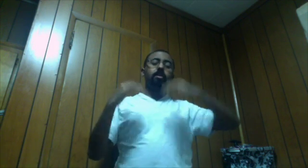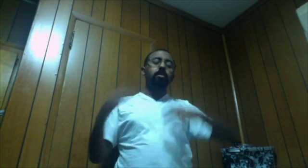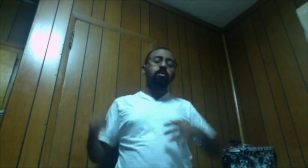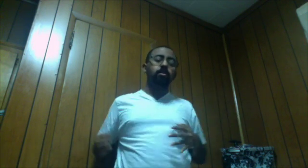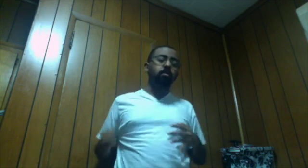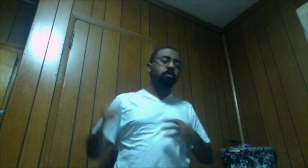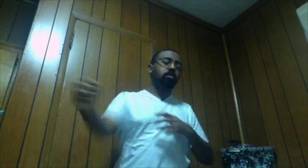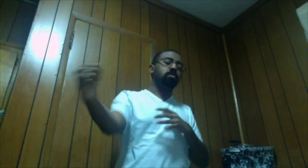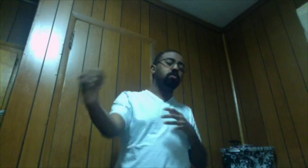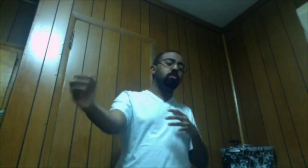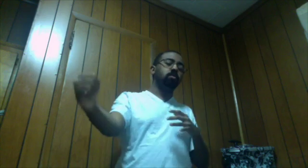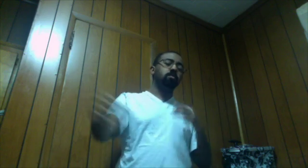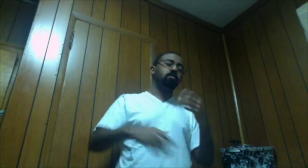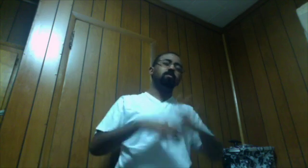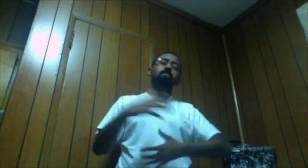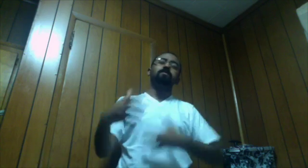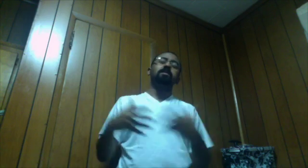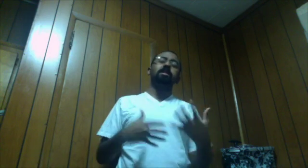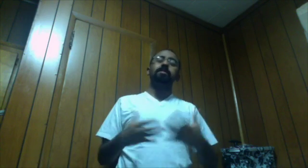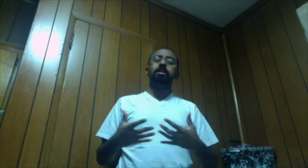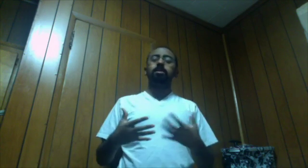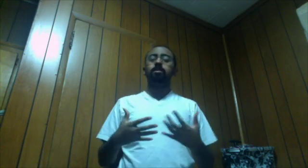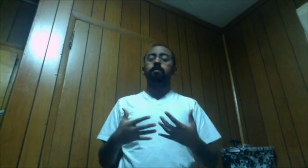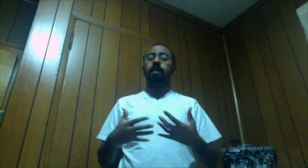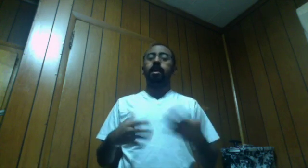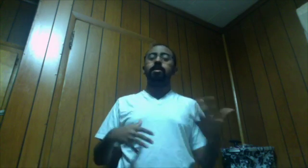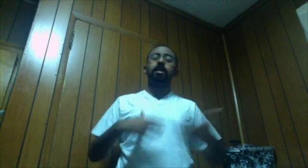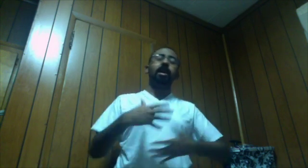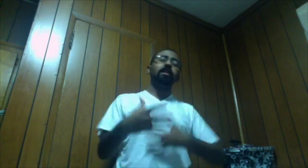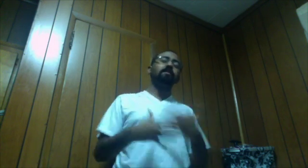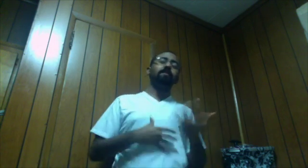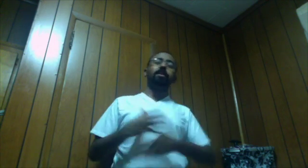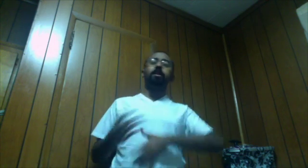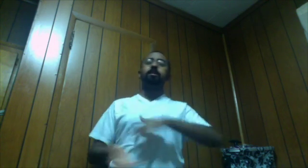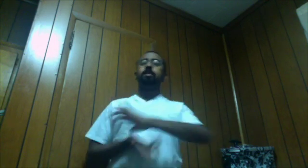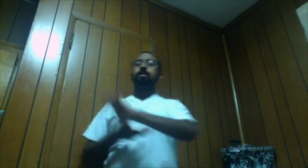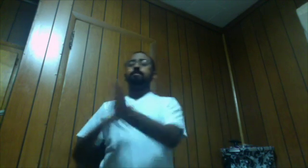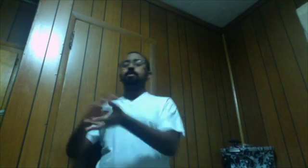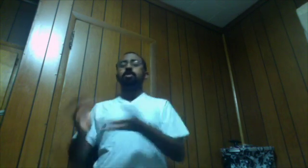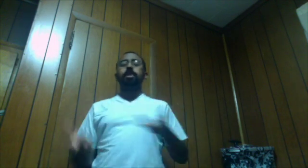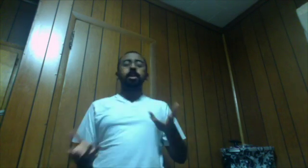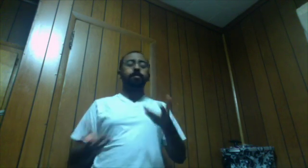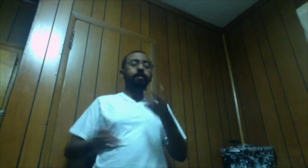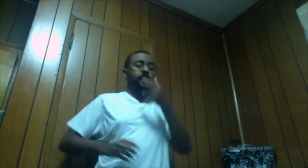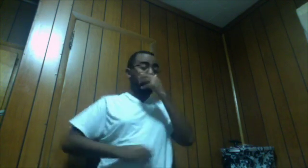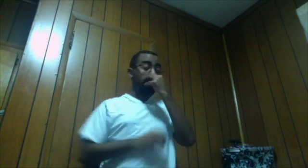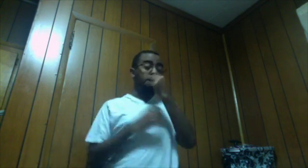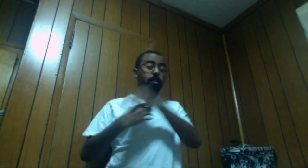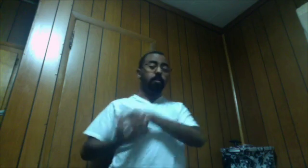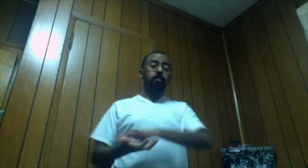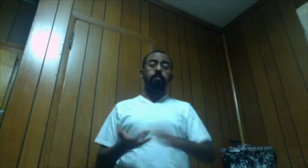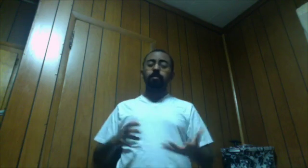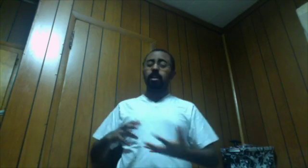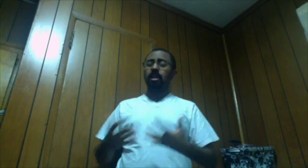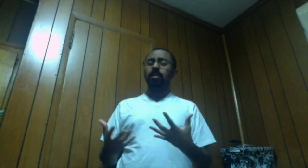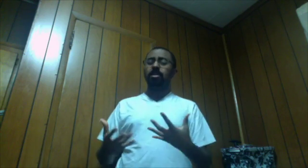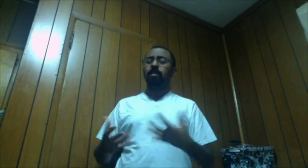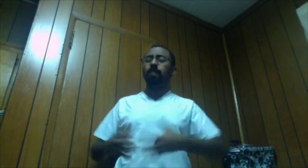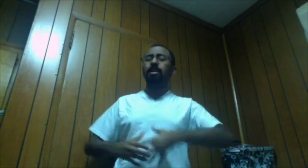goes too serious too fast. It had a very strange feeling, and I don't know really how to describe it.